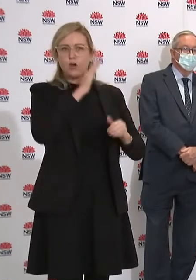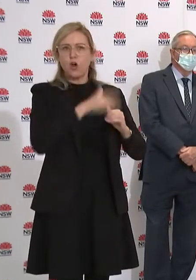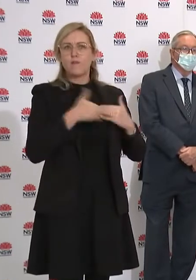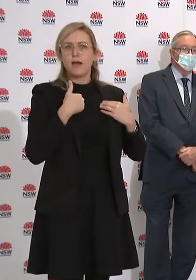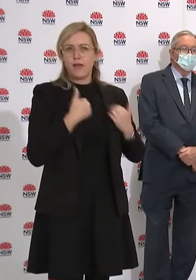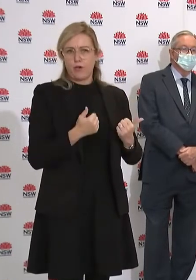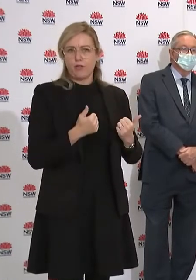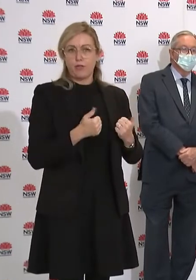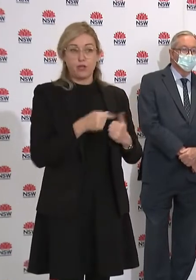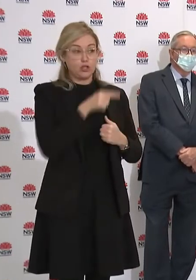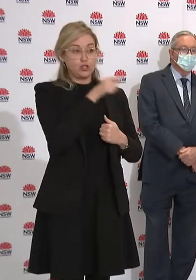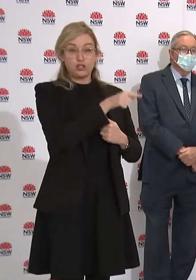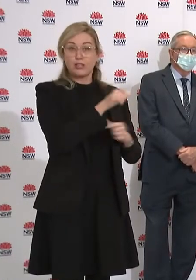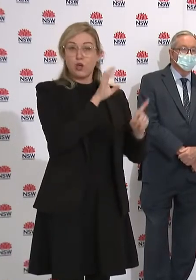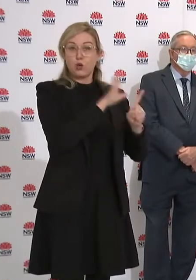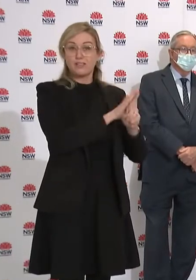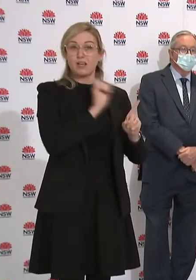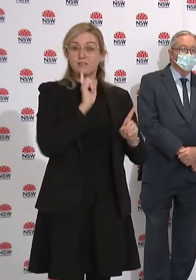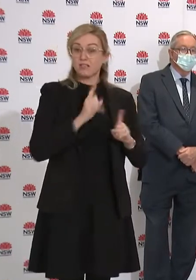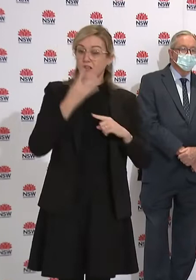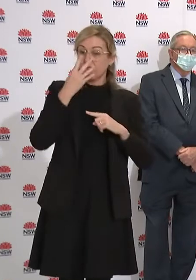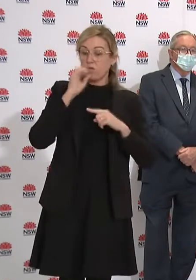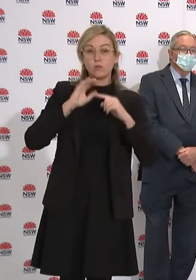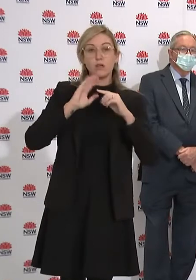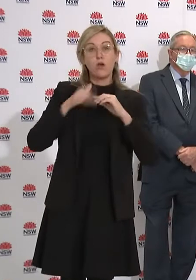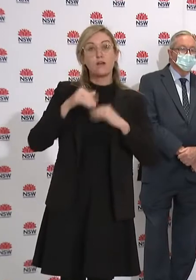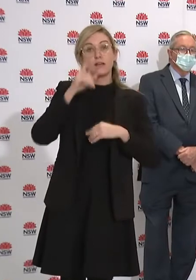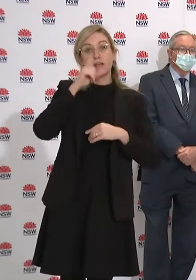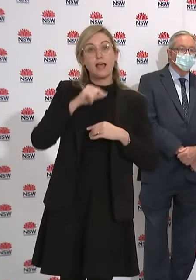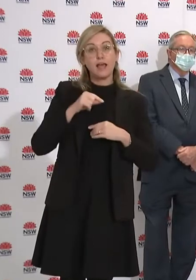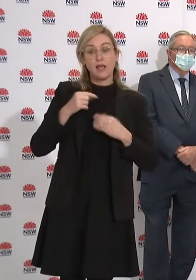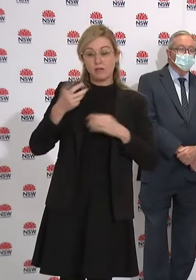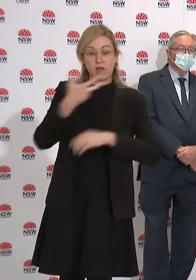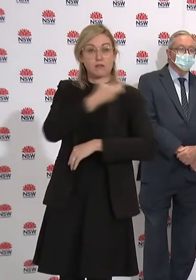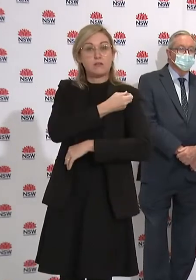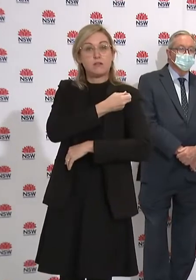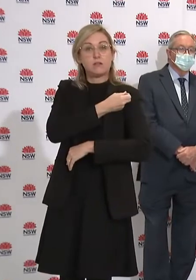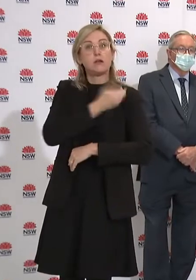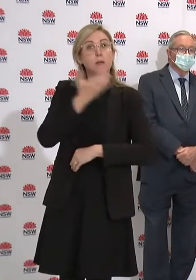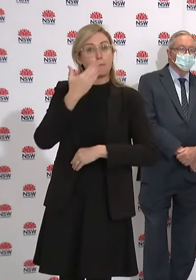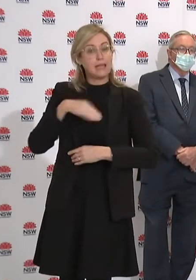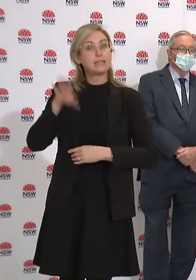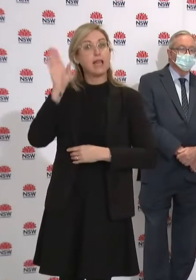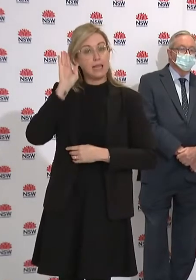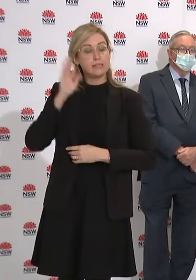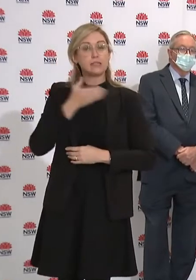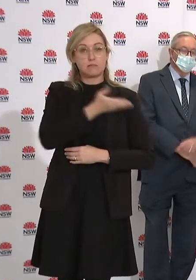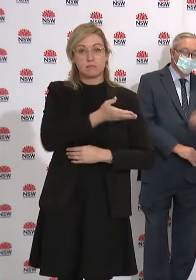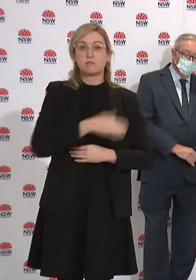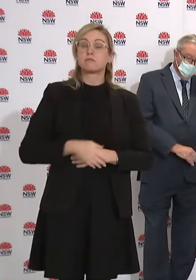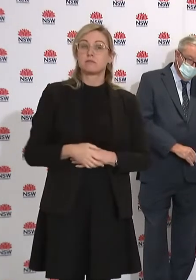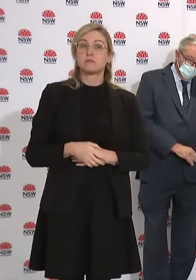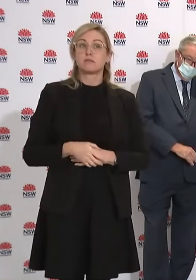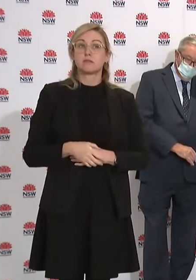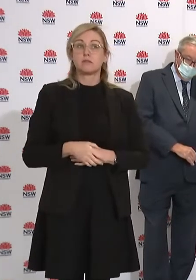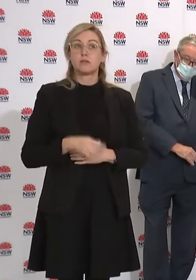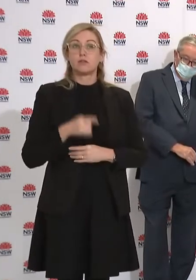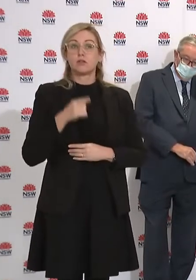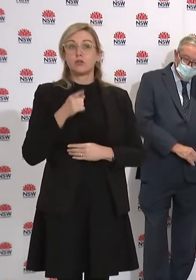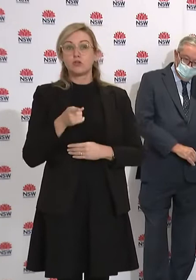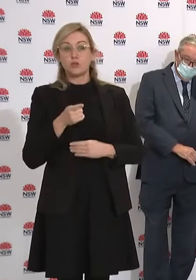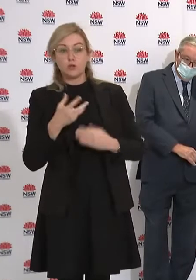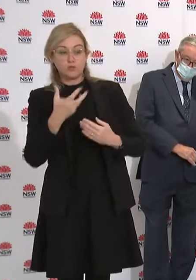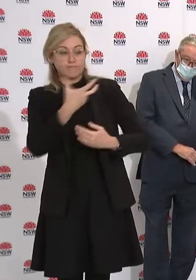for over 40s to have AstraZeneca, please take that advice. The risk of any adverse condition